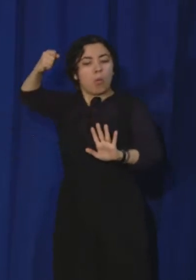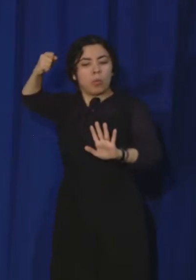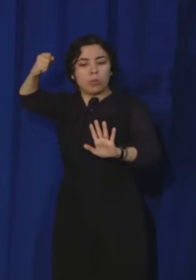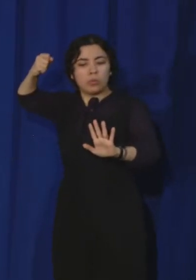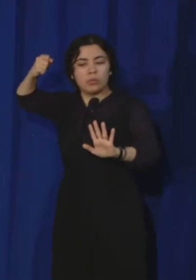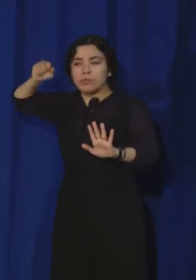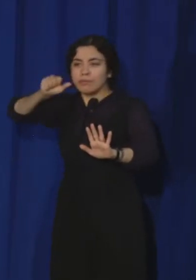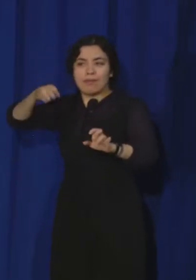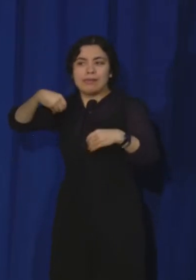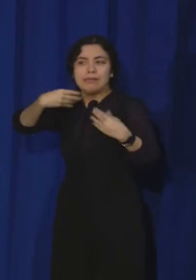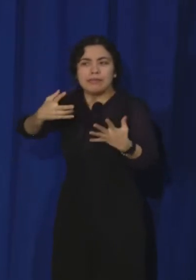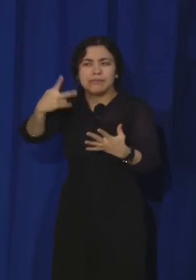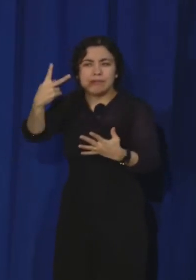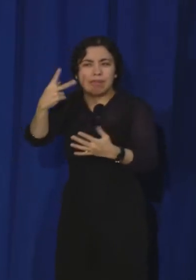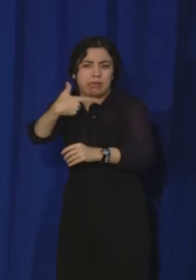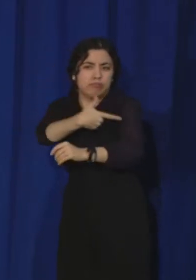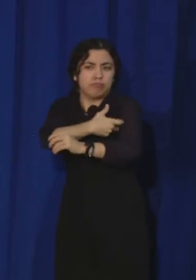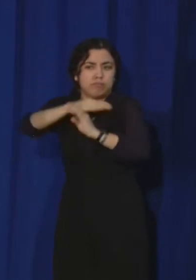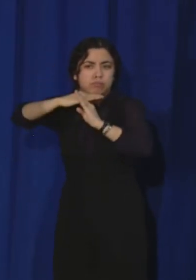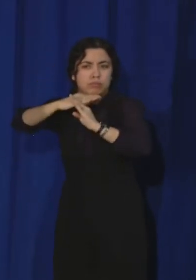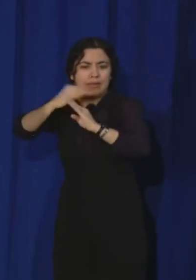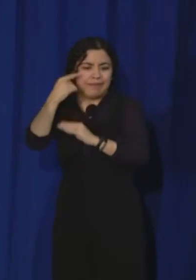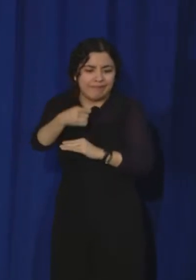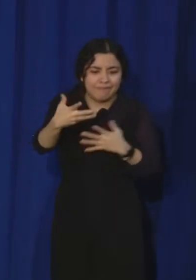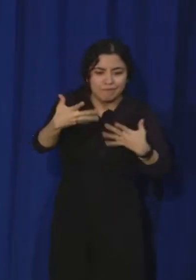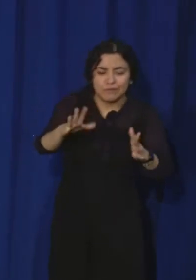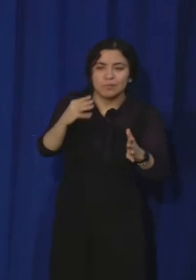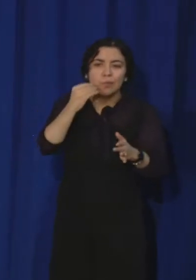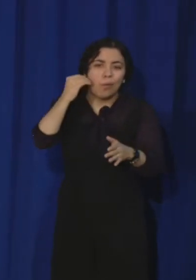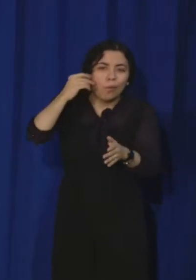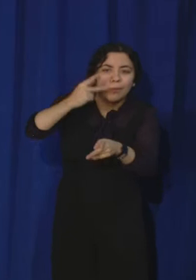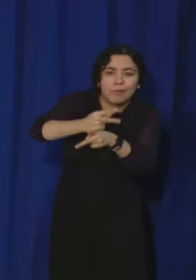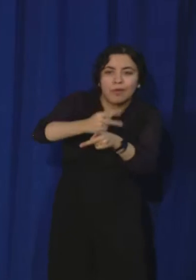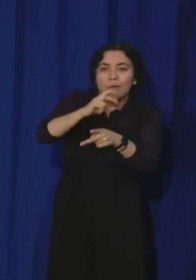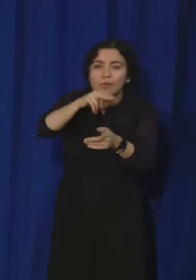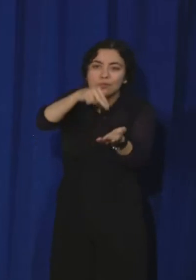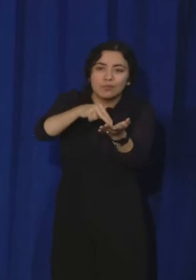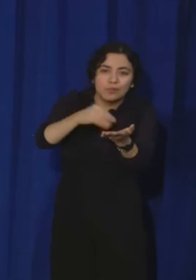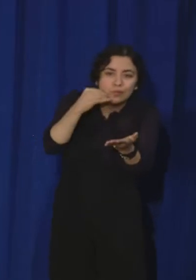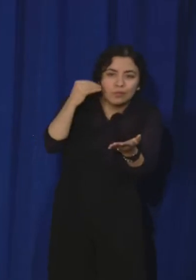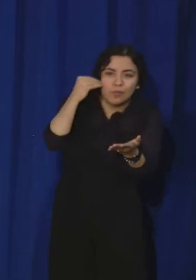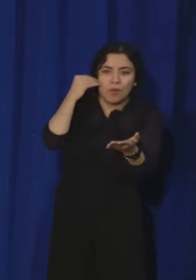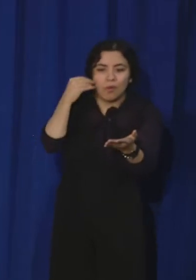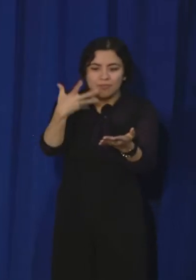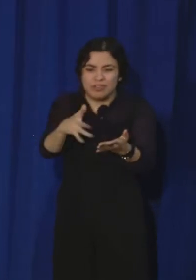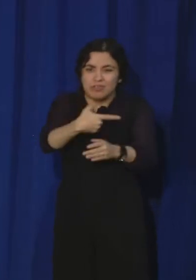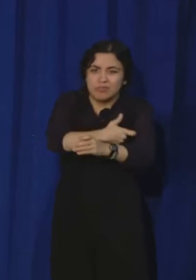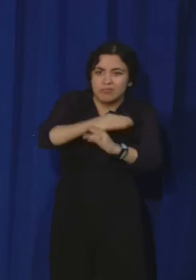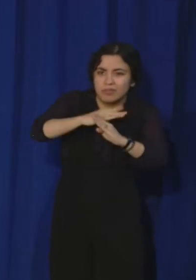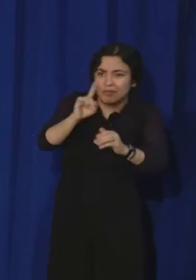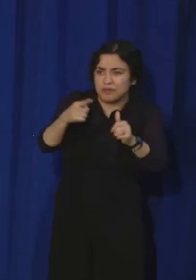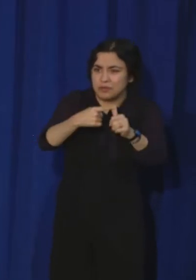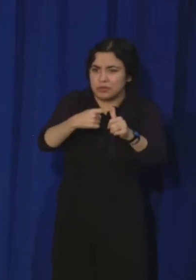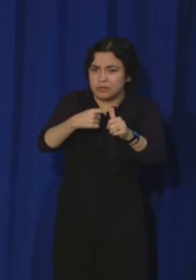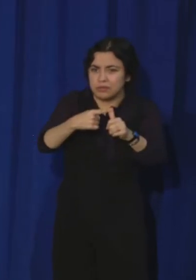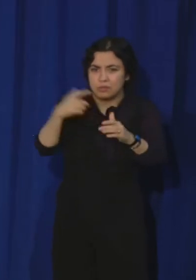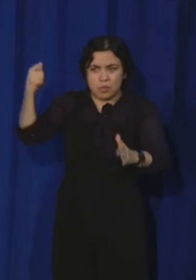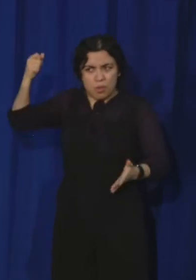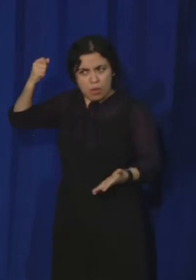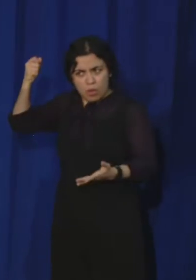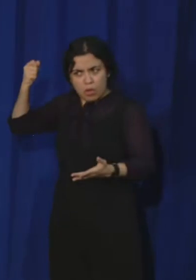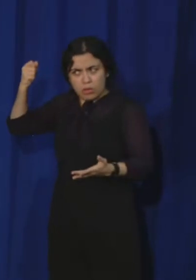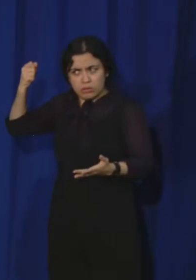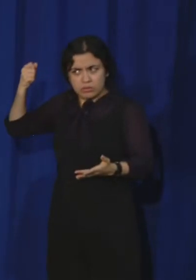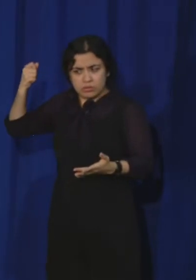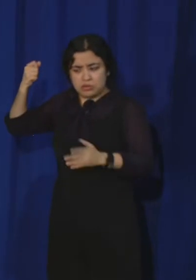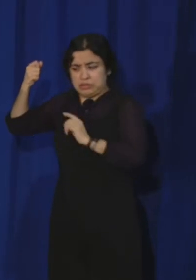healthcare workers and nursing home residents who have received the first? He's saying now just go ahead and keep administering vaccines to new people.